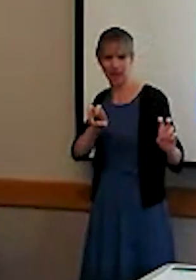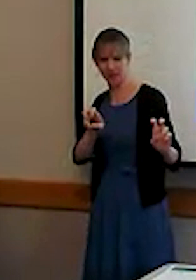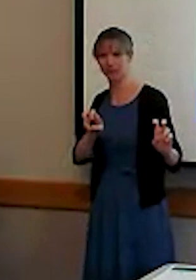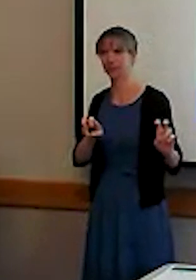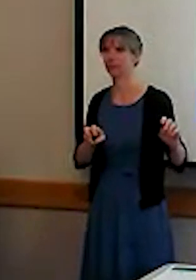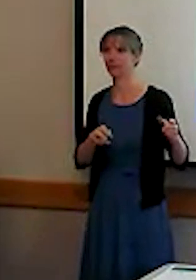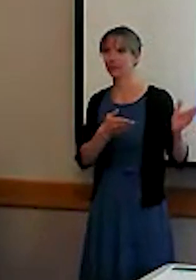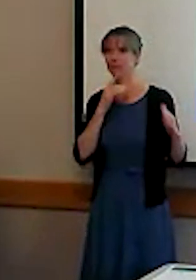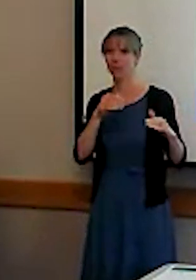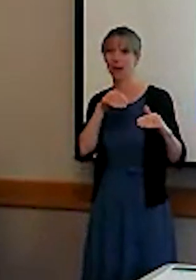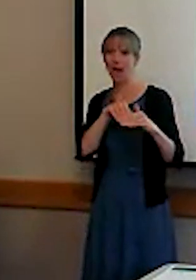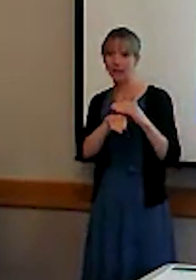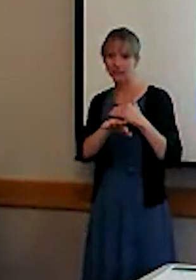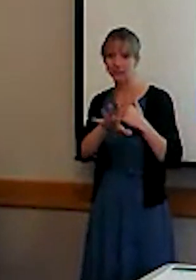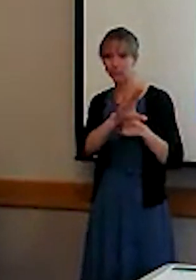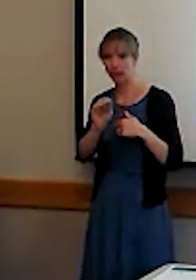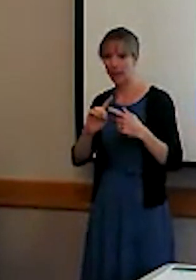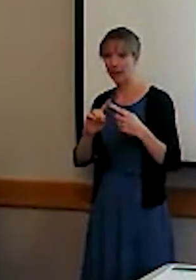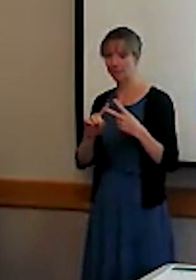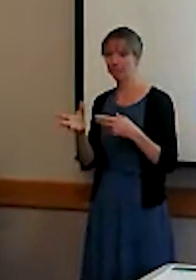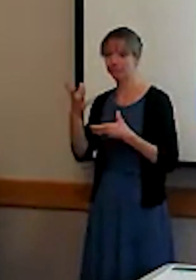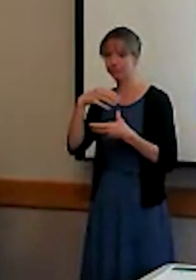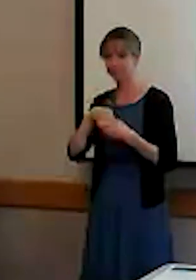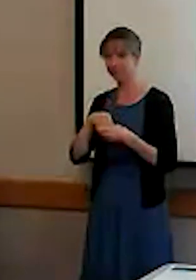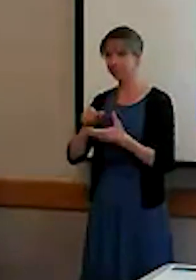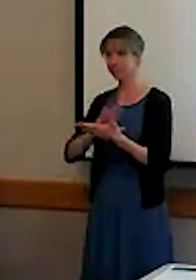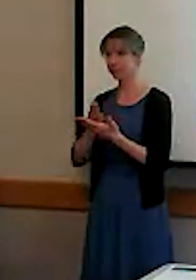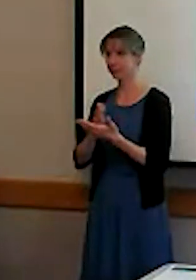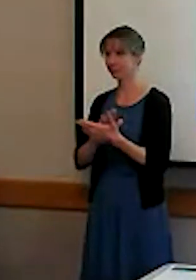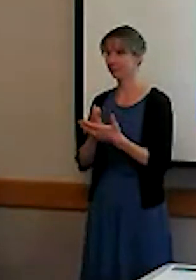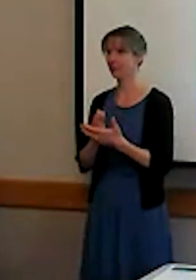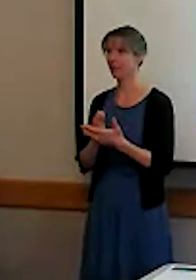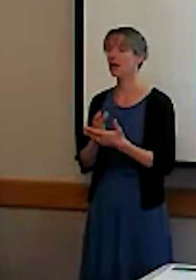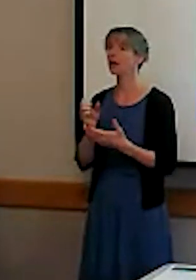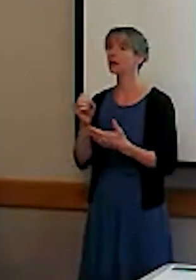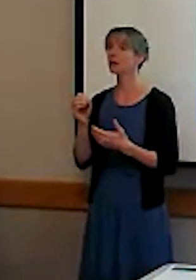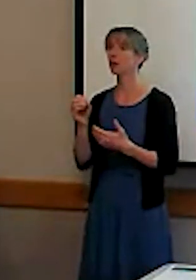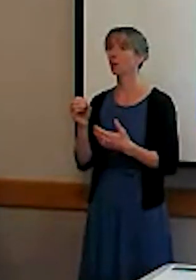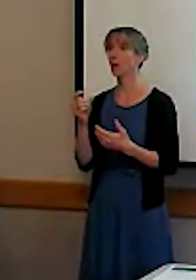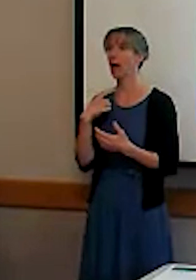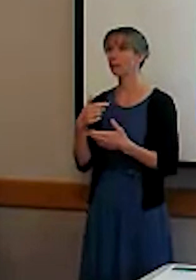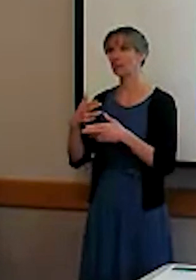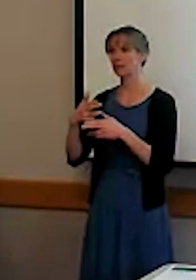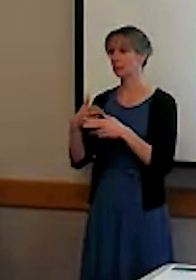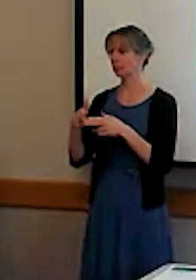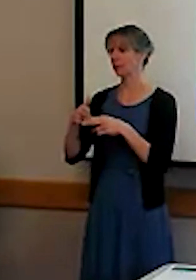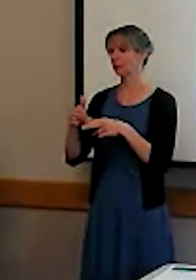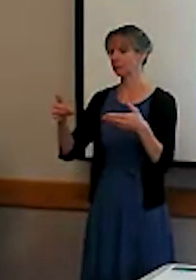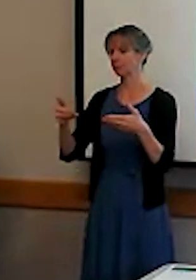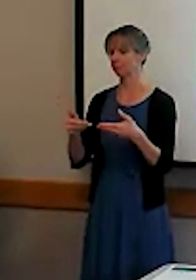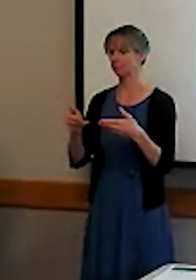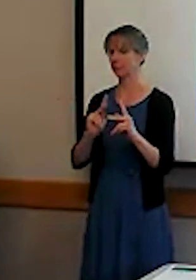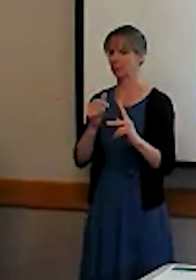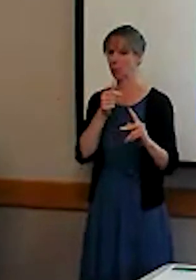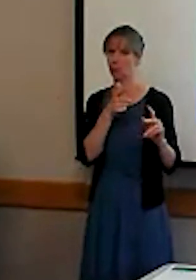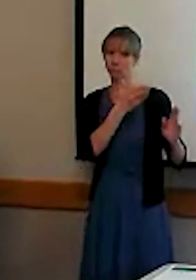in accessible and inclusive cooking. And so I'm just going to briefly introduce the